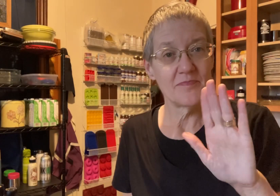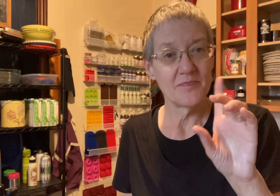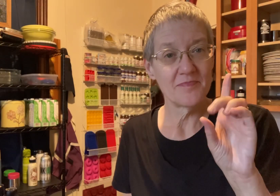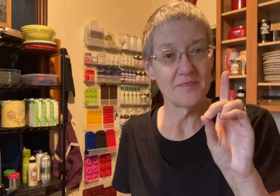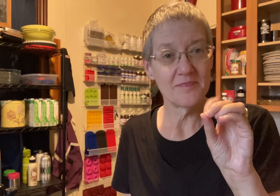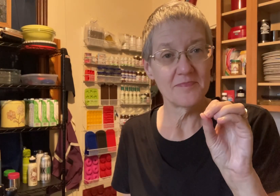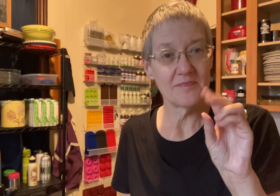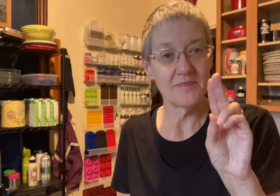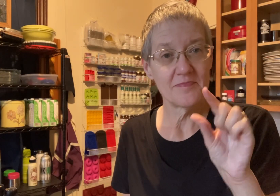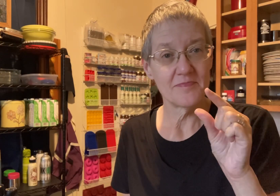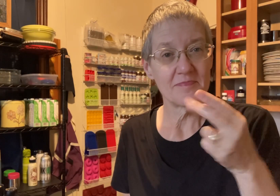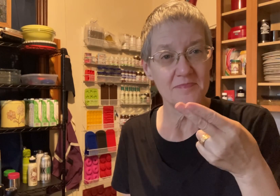Now fill your dough.